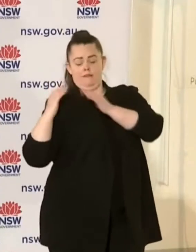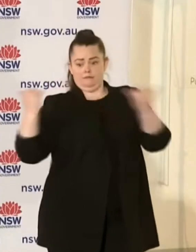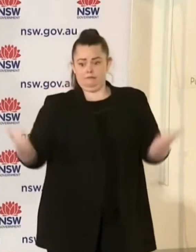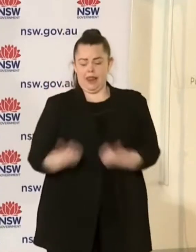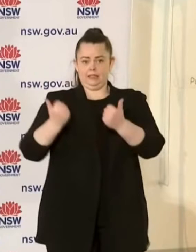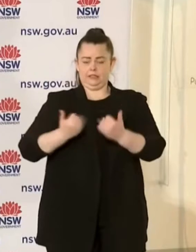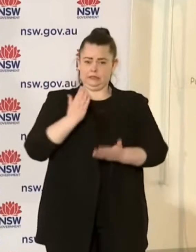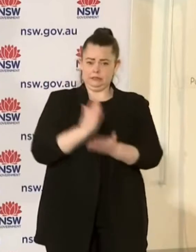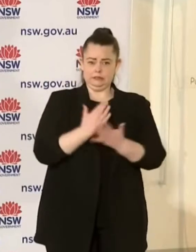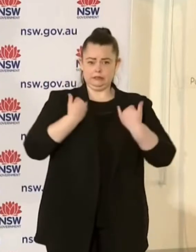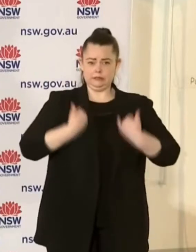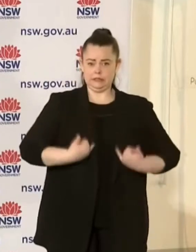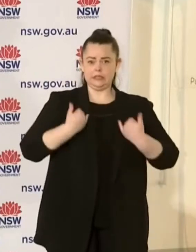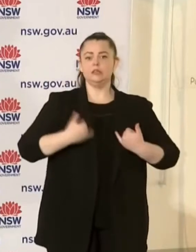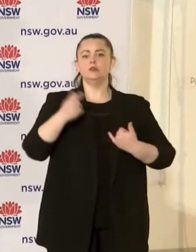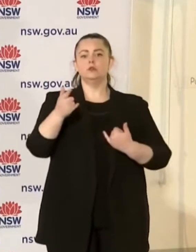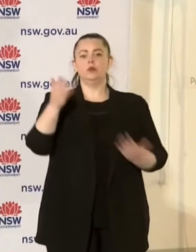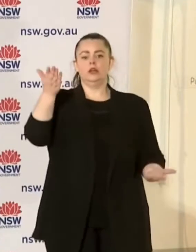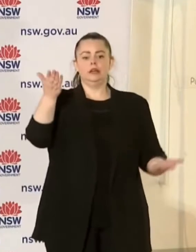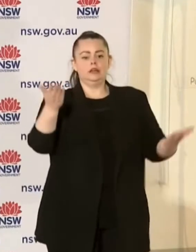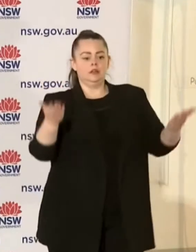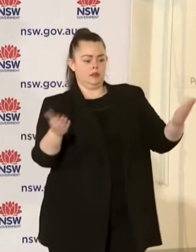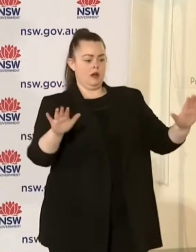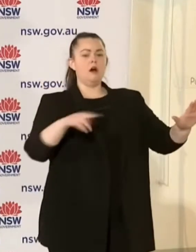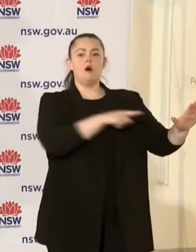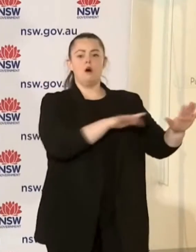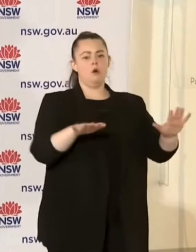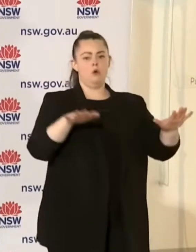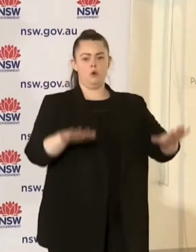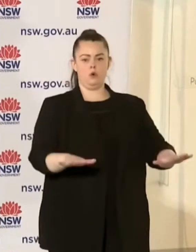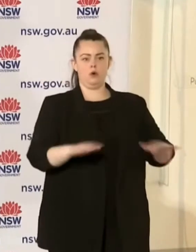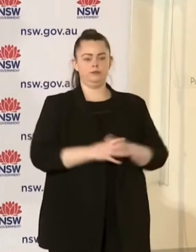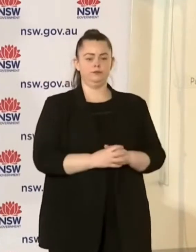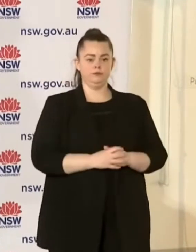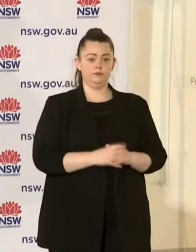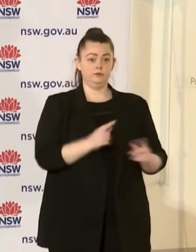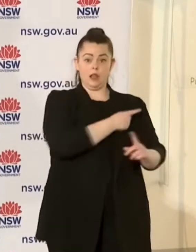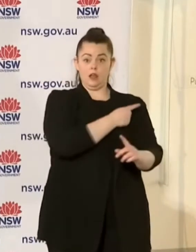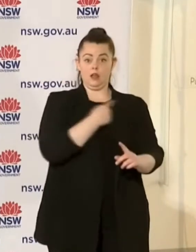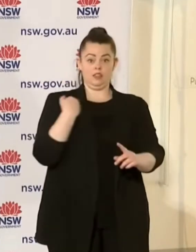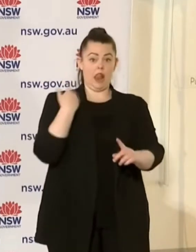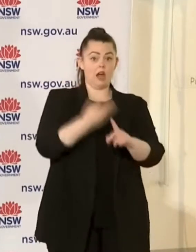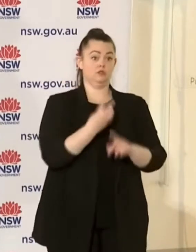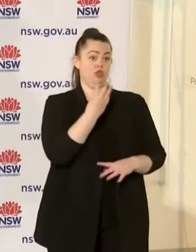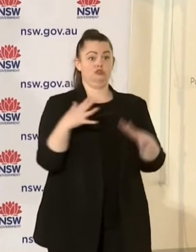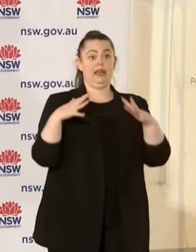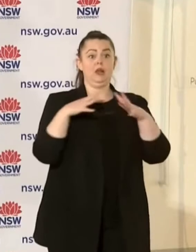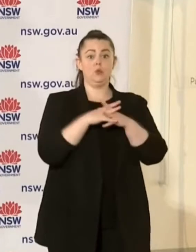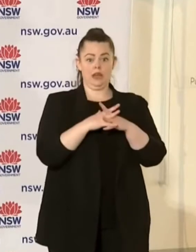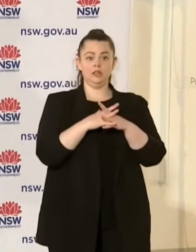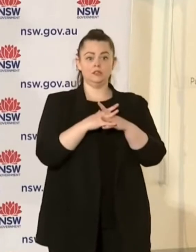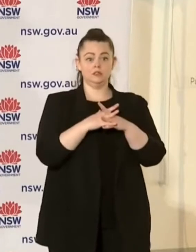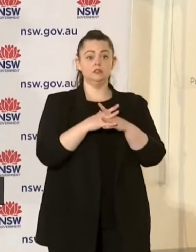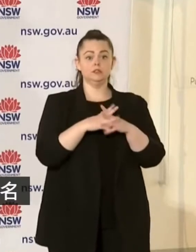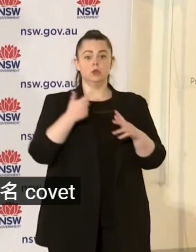patients. This activity has increased over the last 3 weeks, and during that time, retrieval teams have transferred